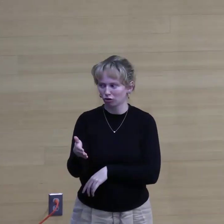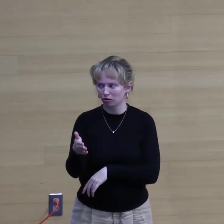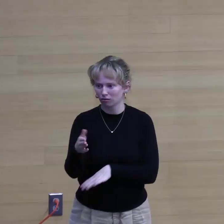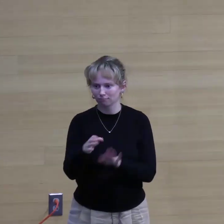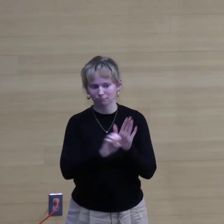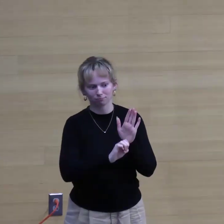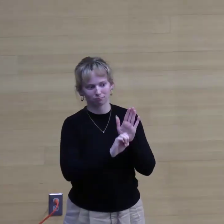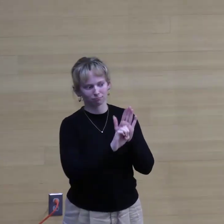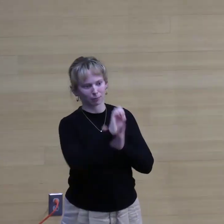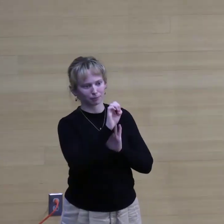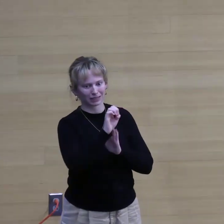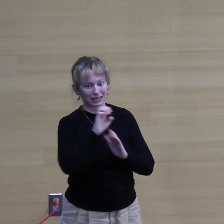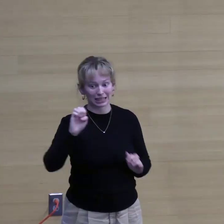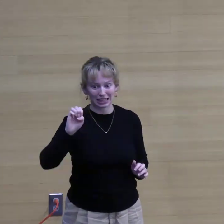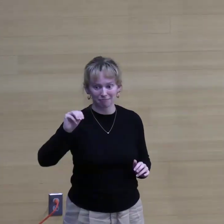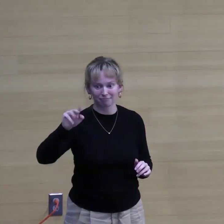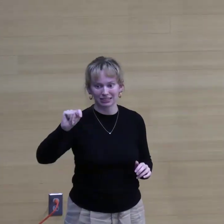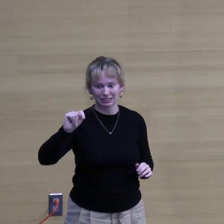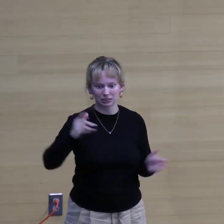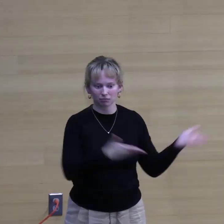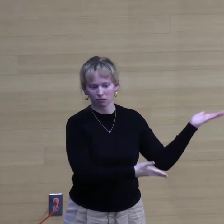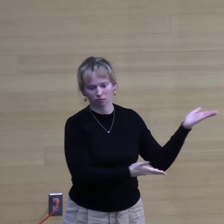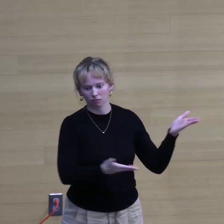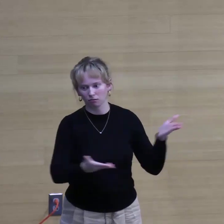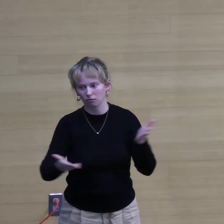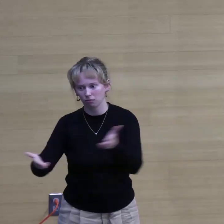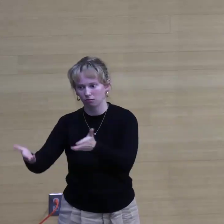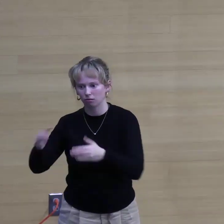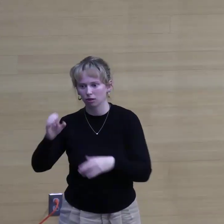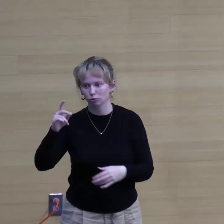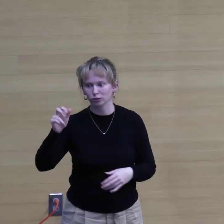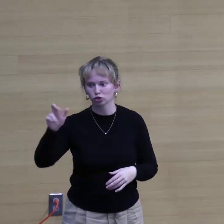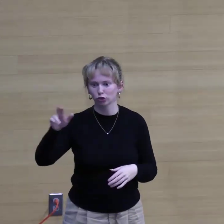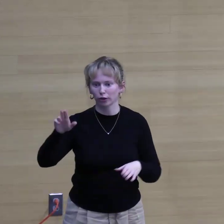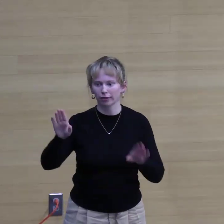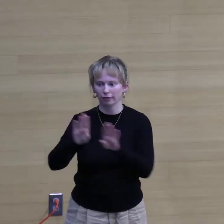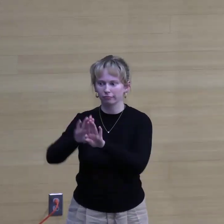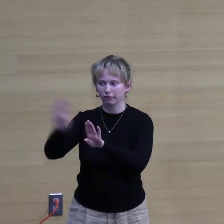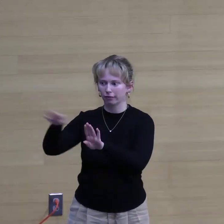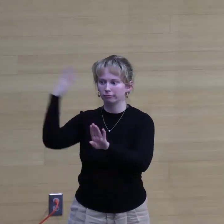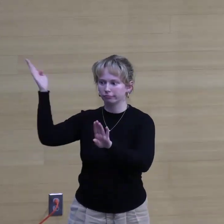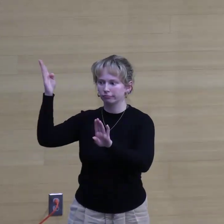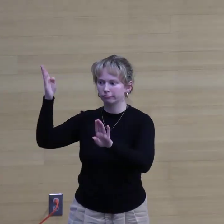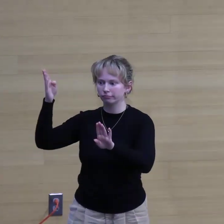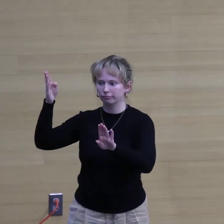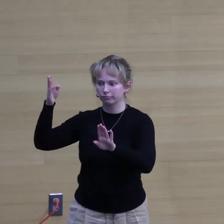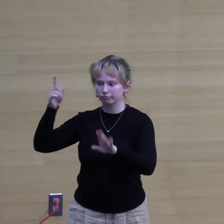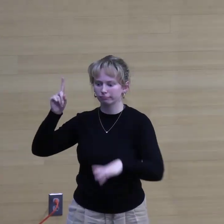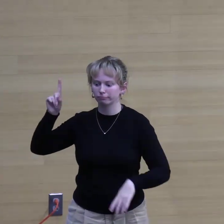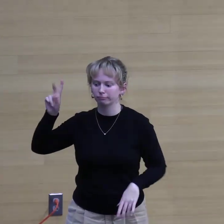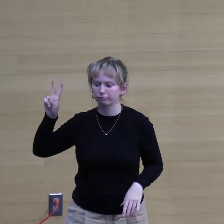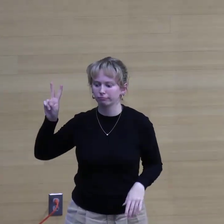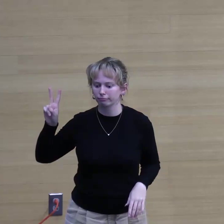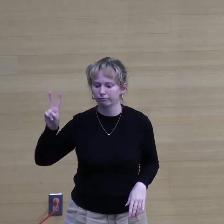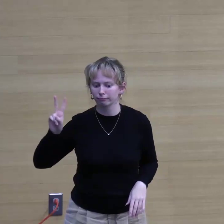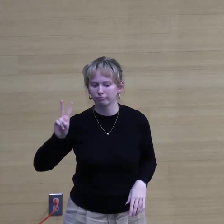again. It's the EMTs. They come with the stretcher and they're running to the room. The door is open. We walk into the doorway and